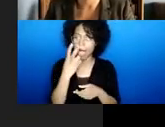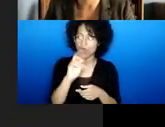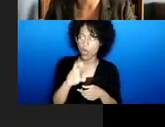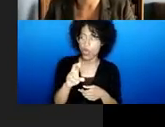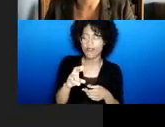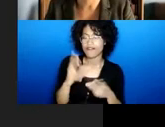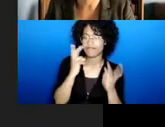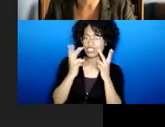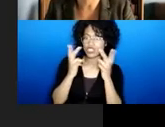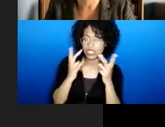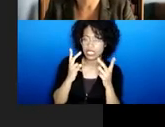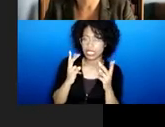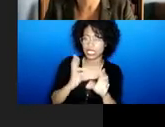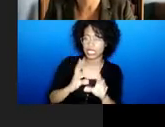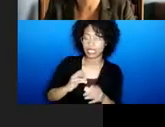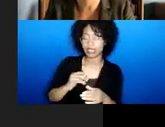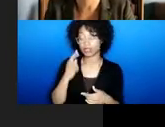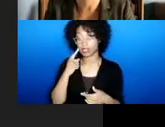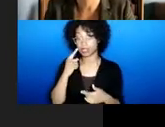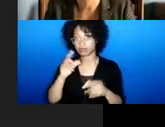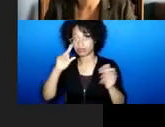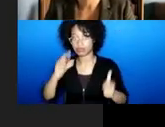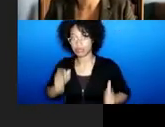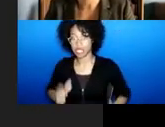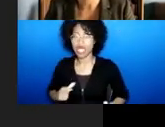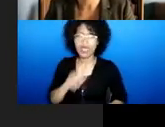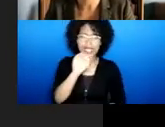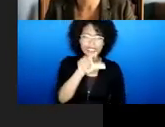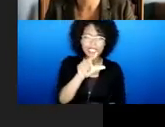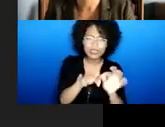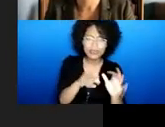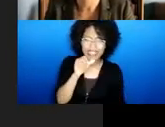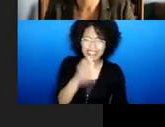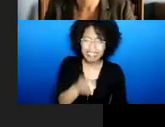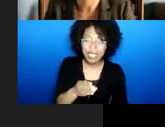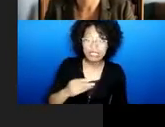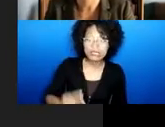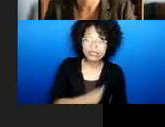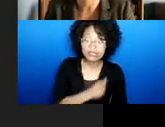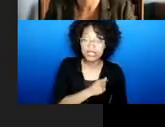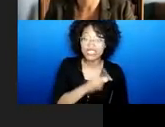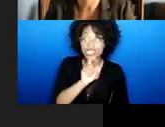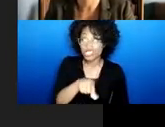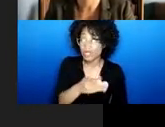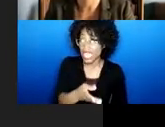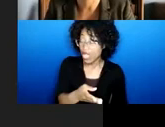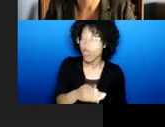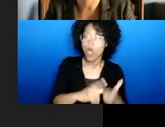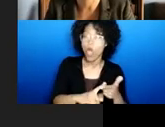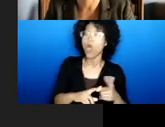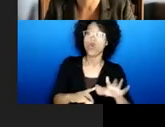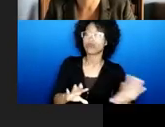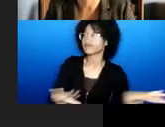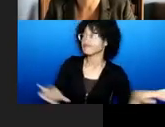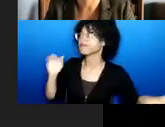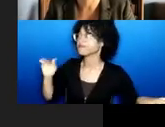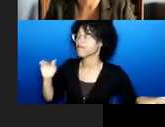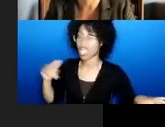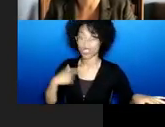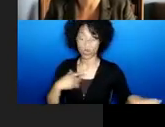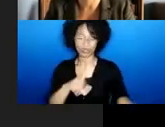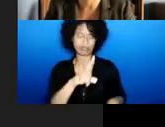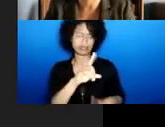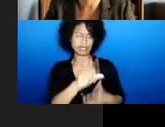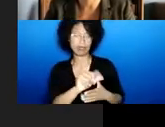interpreter isn't present in a session where they're supposed to be present, don't leave that up to your disabled colleagues to have to always be the ones to fight for access. You